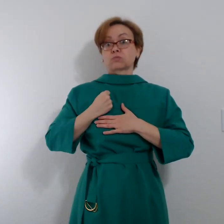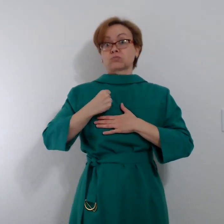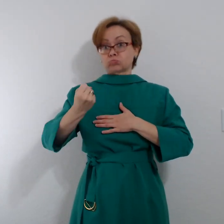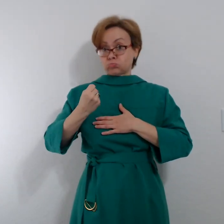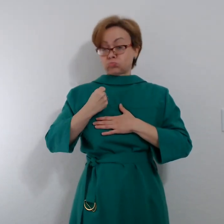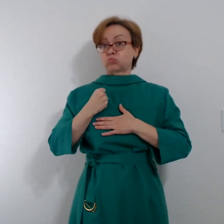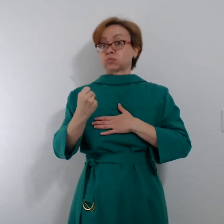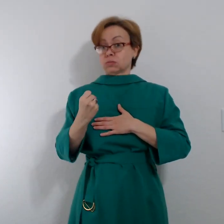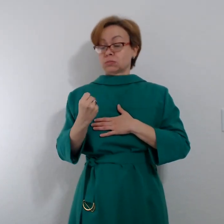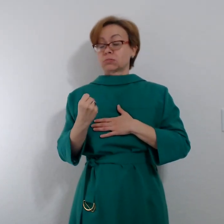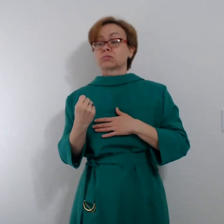Olympic athletes.